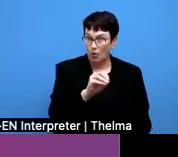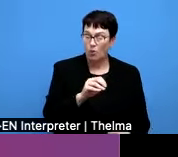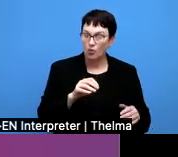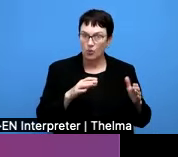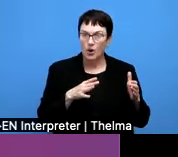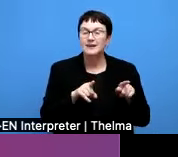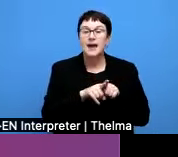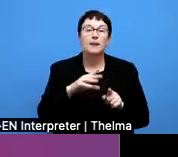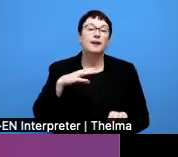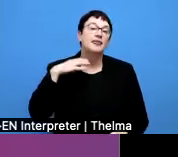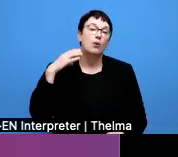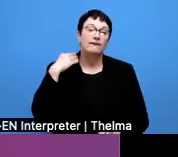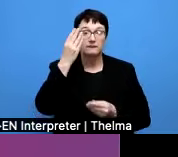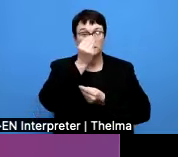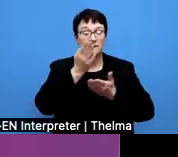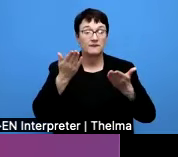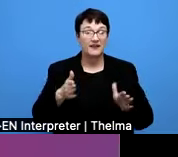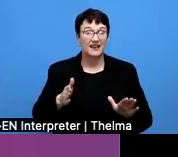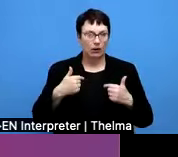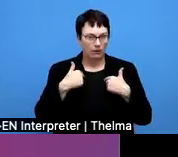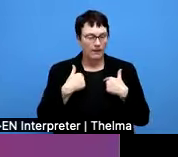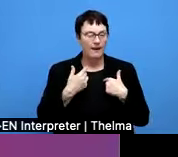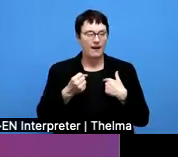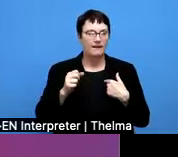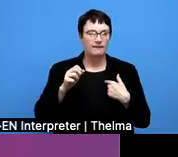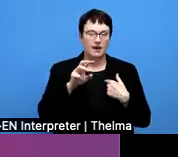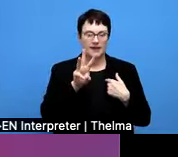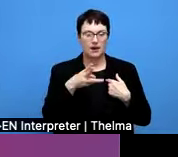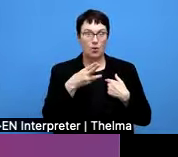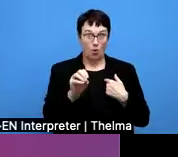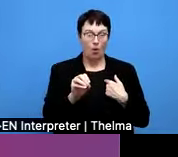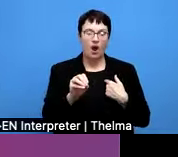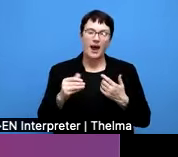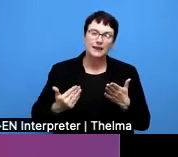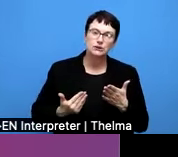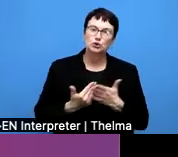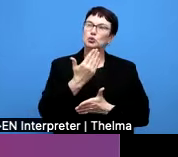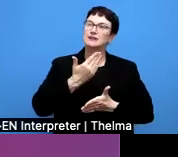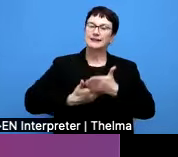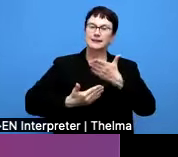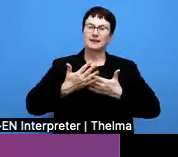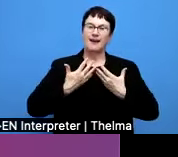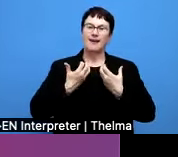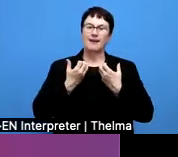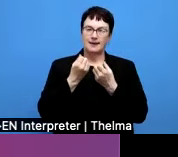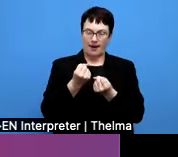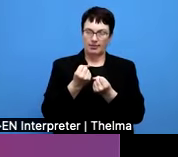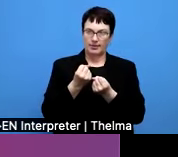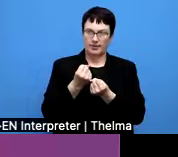is through our new WHO Disability Health Equity Initiative. And this initiative was launched this year,